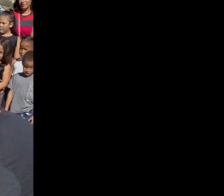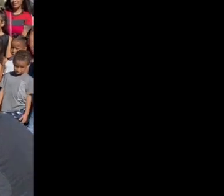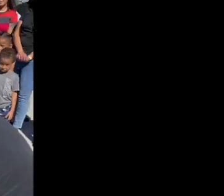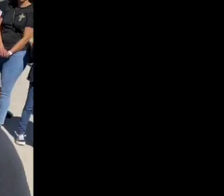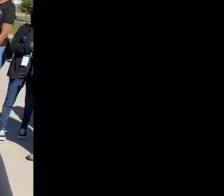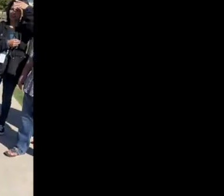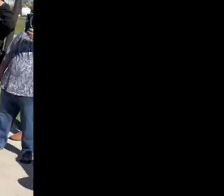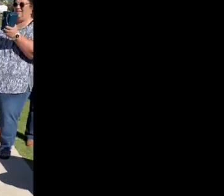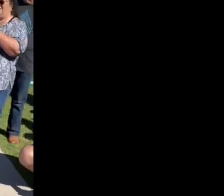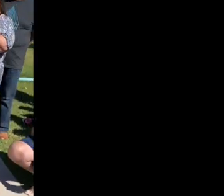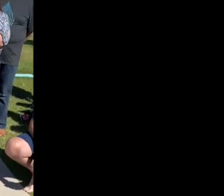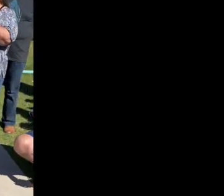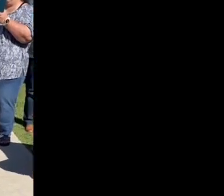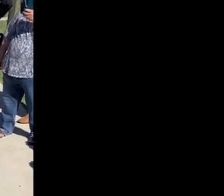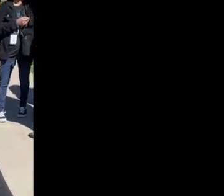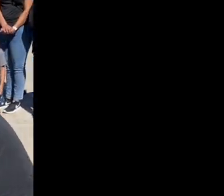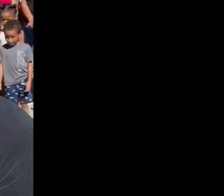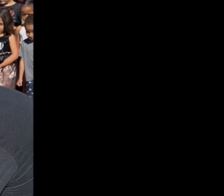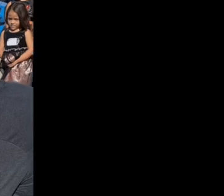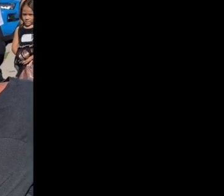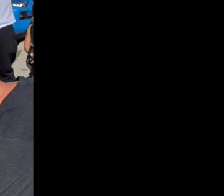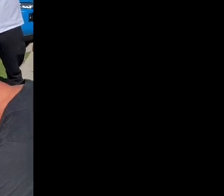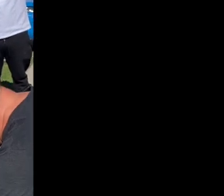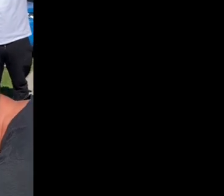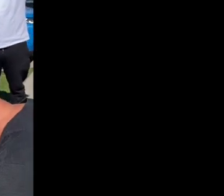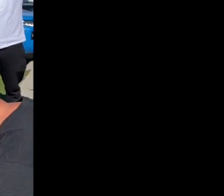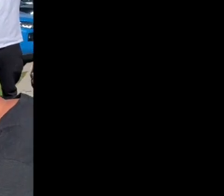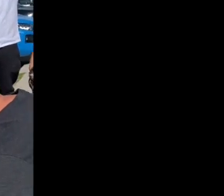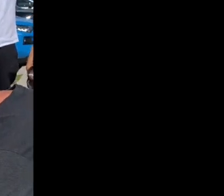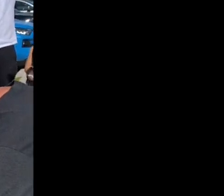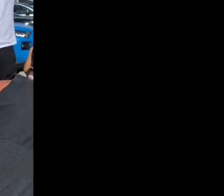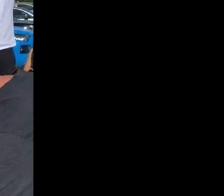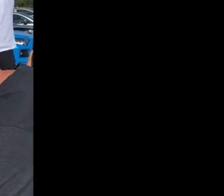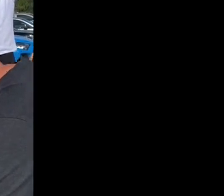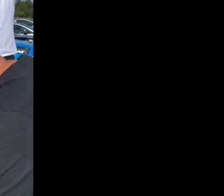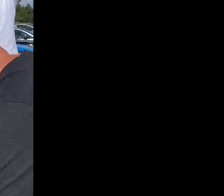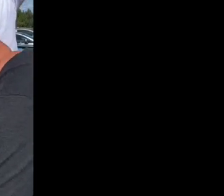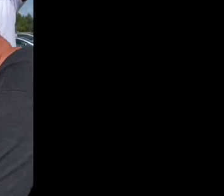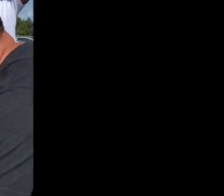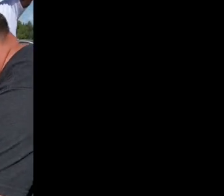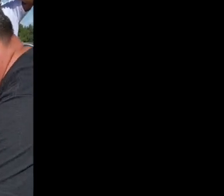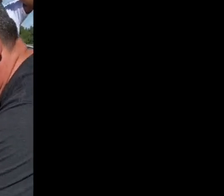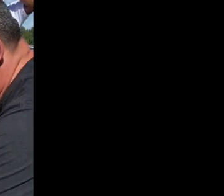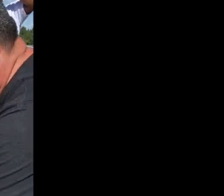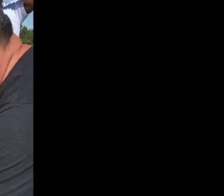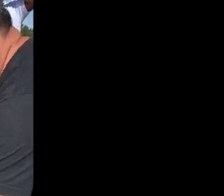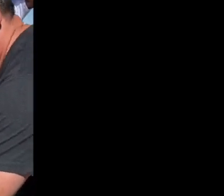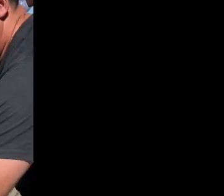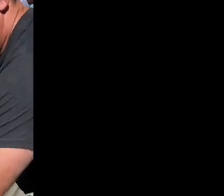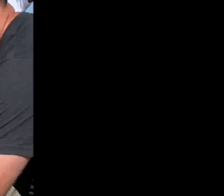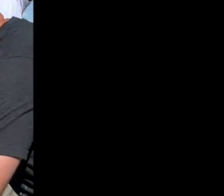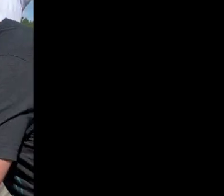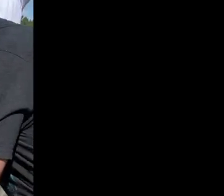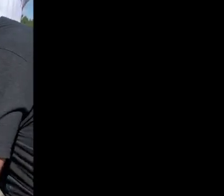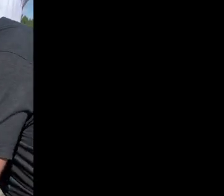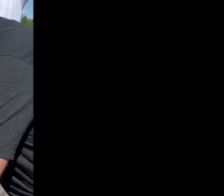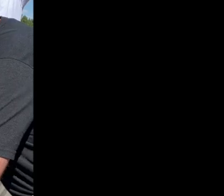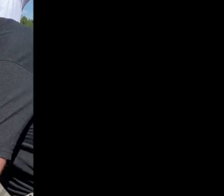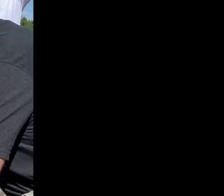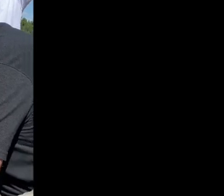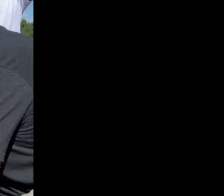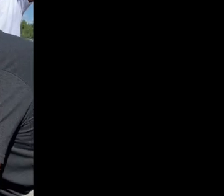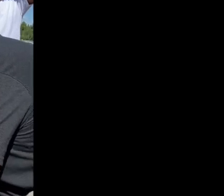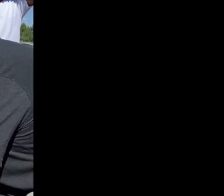Tom, what is your public profession of faith? Lord, or Jesus is my Lord and Savior. Hallelujah. Right. Well, you know, perfect. Tom,